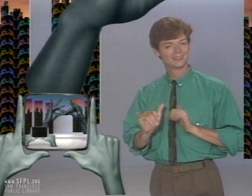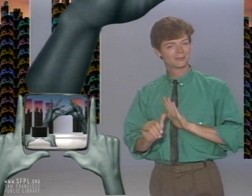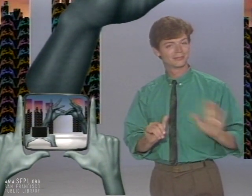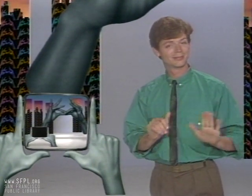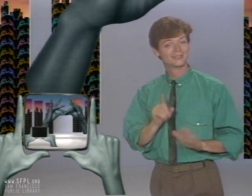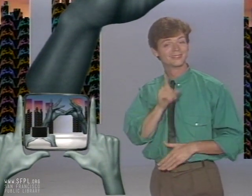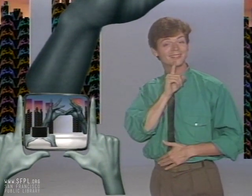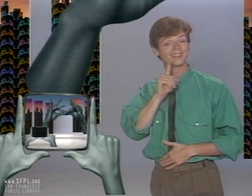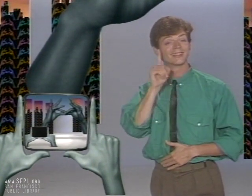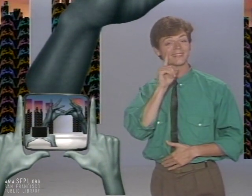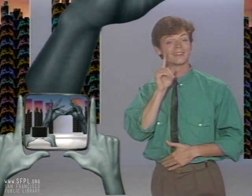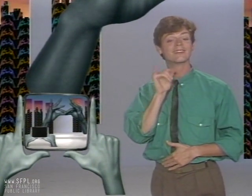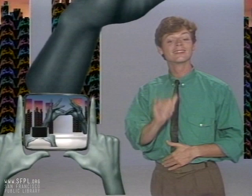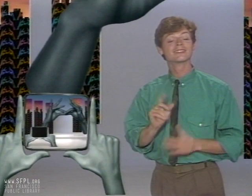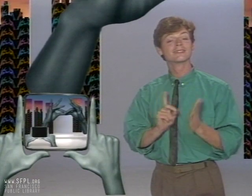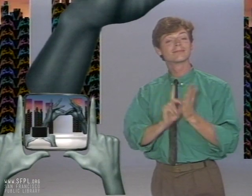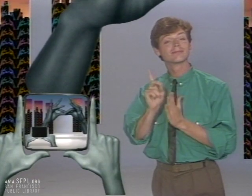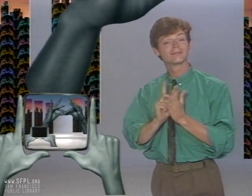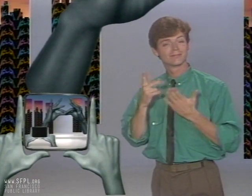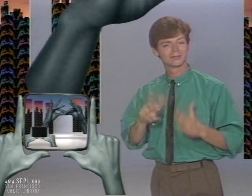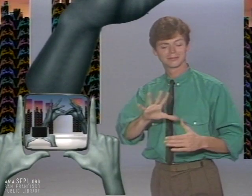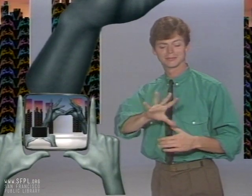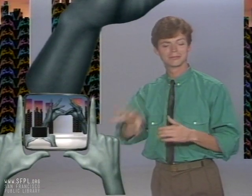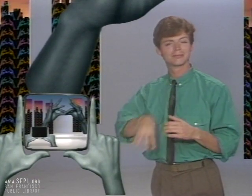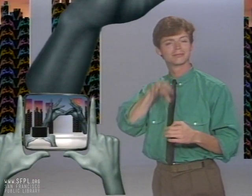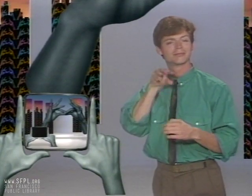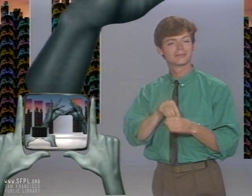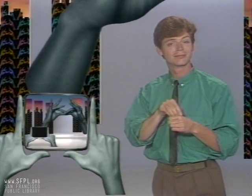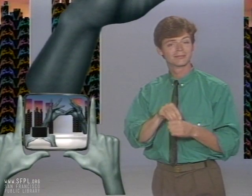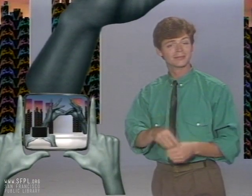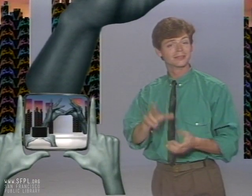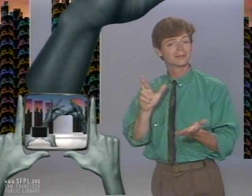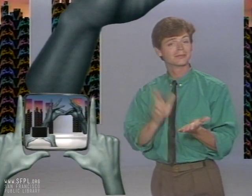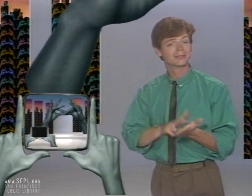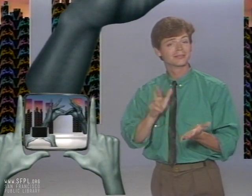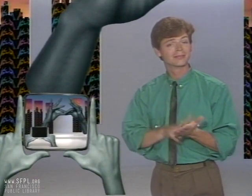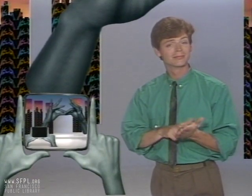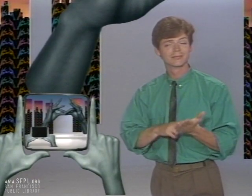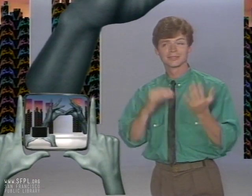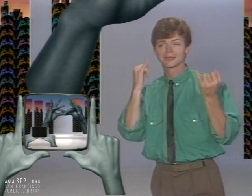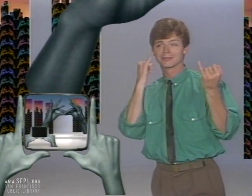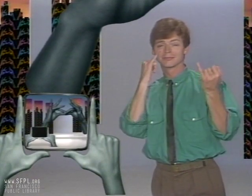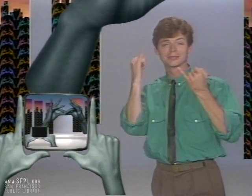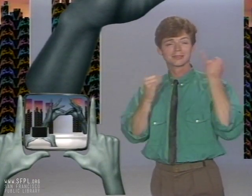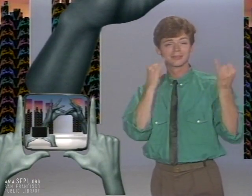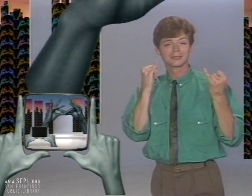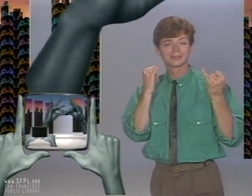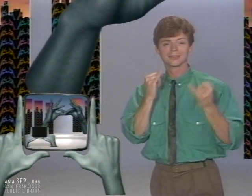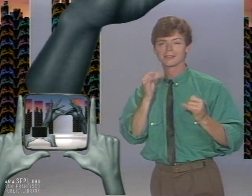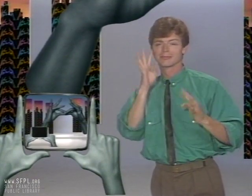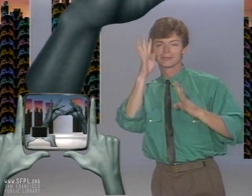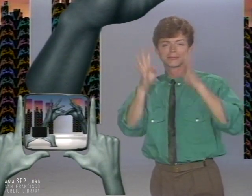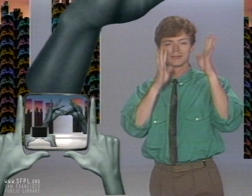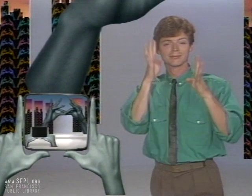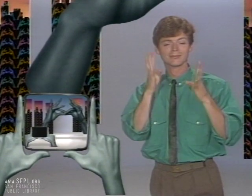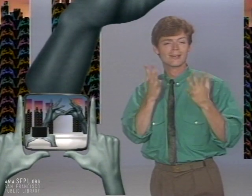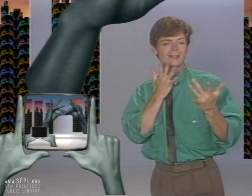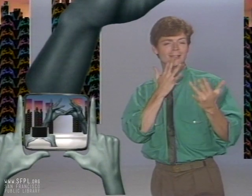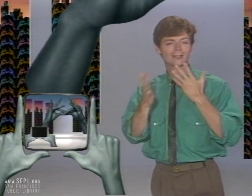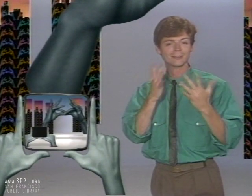culture. At the same time, these performers are exploring the medium and possibilities of their visual language, ASL, in a variety of